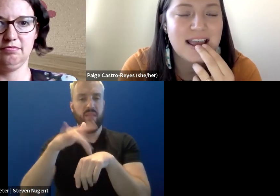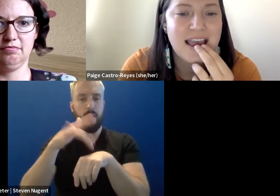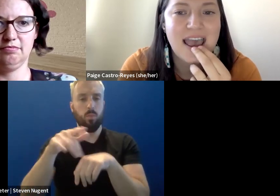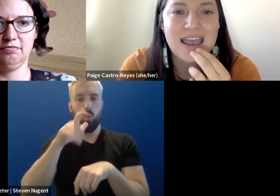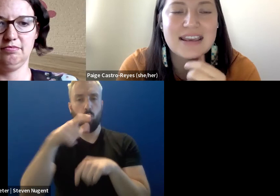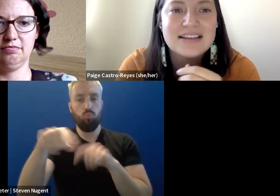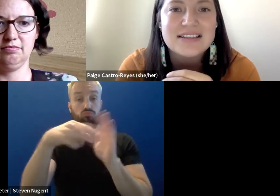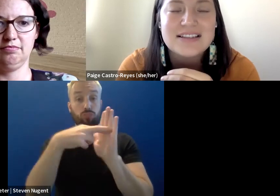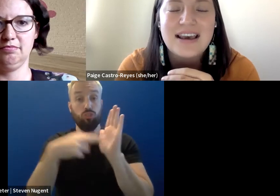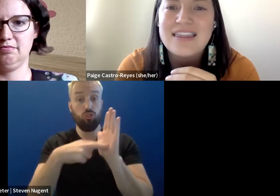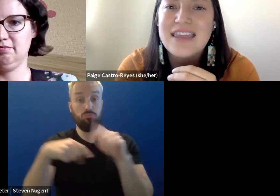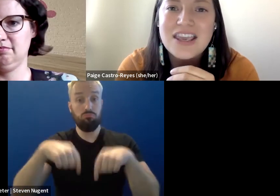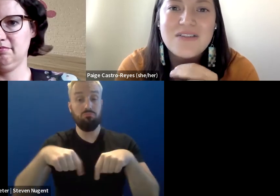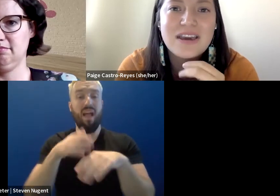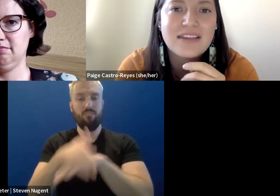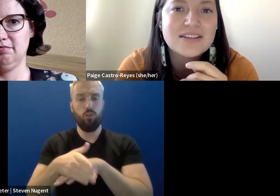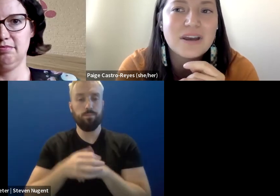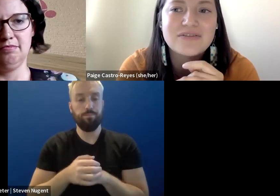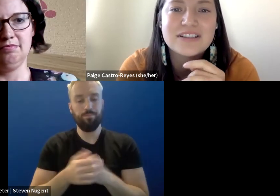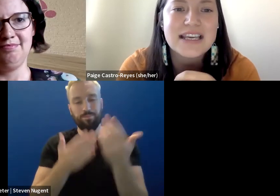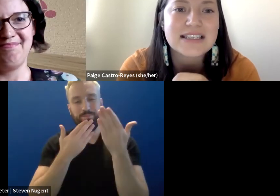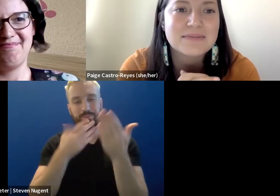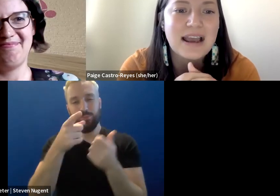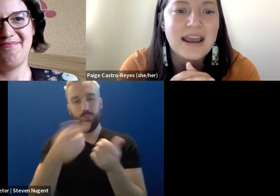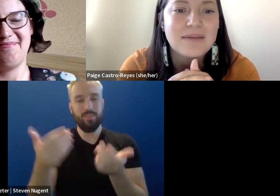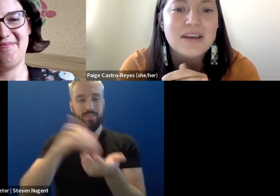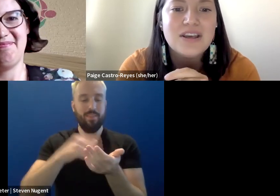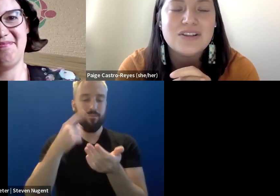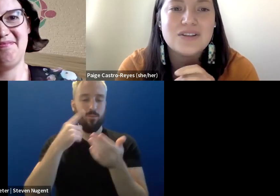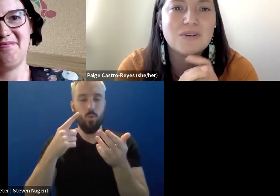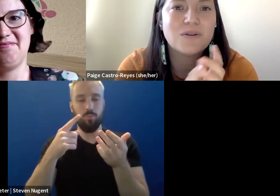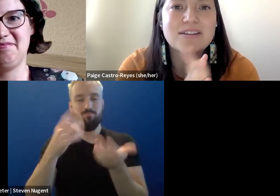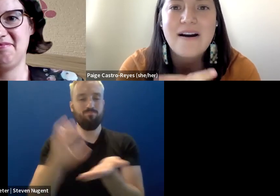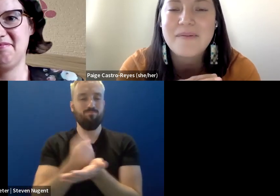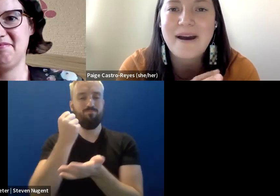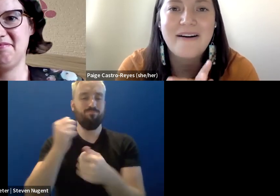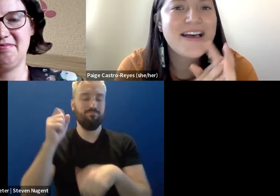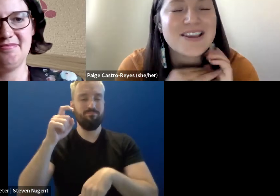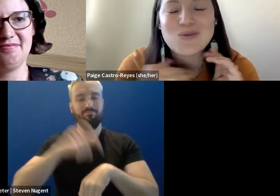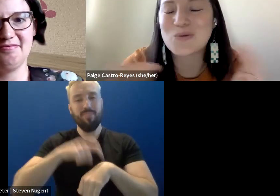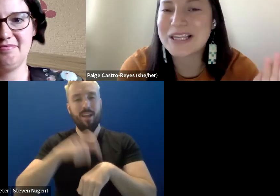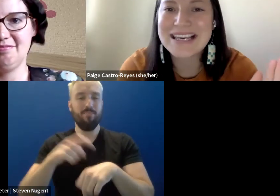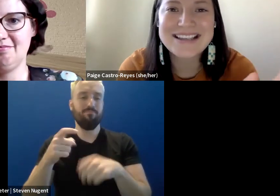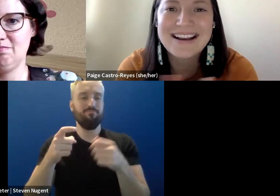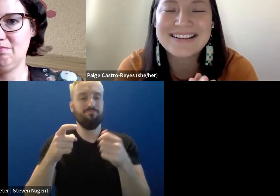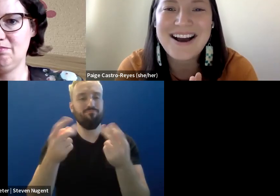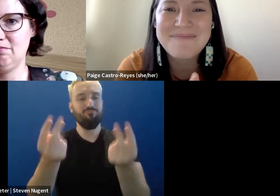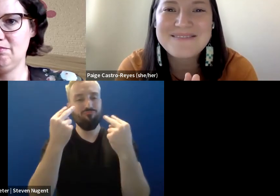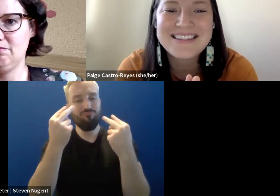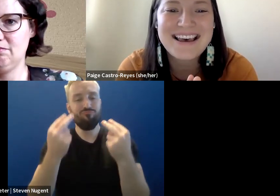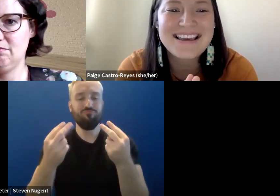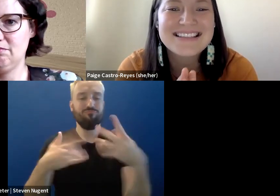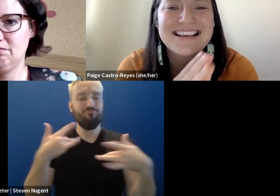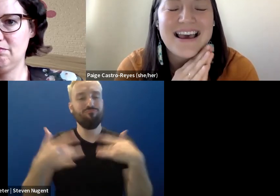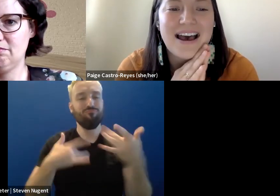afterwards. And thank you again so much for taking some time to talk about this really exciting